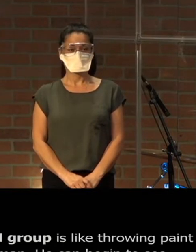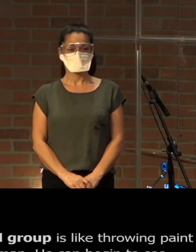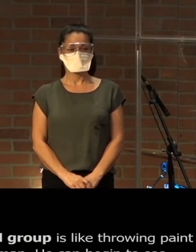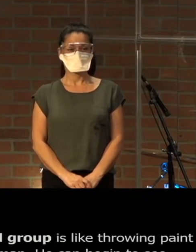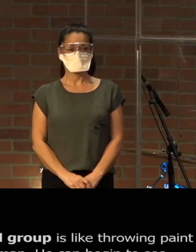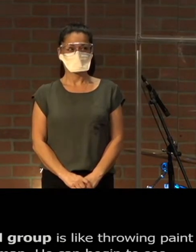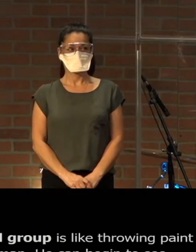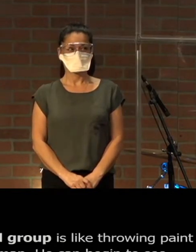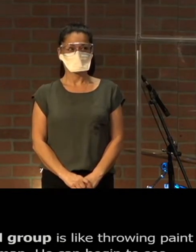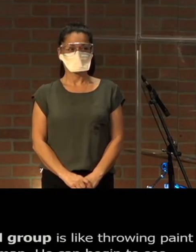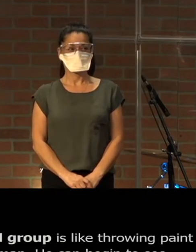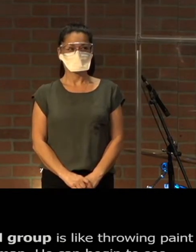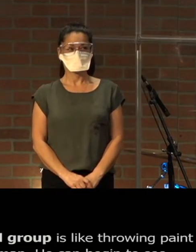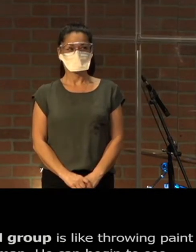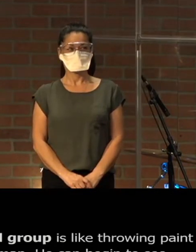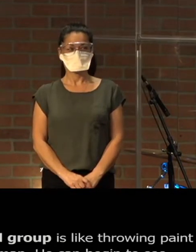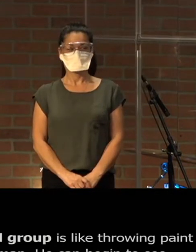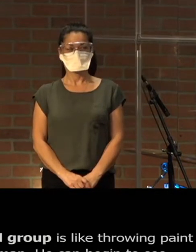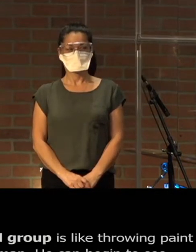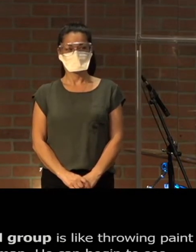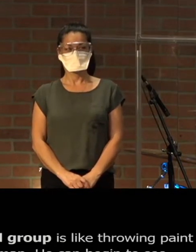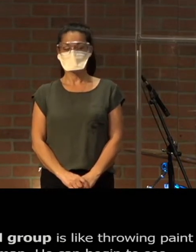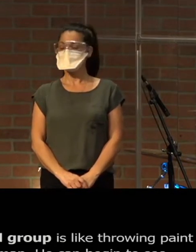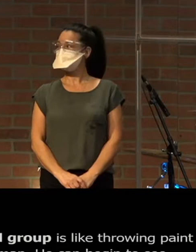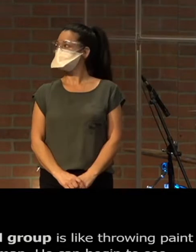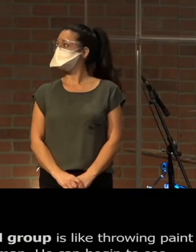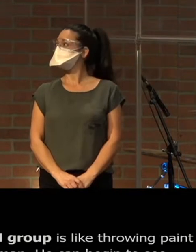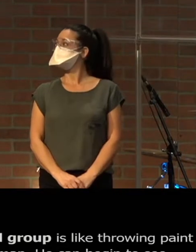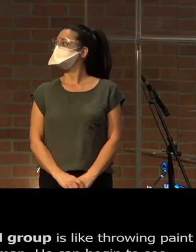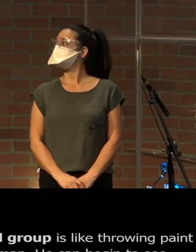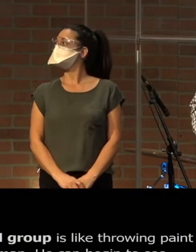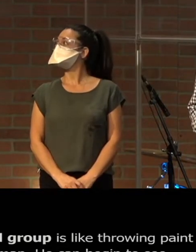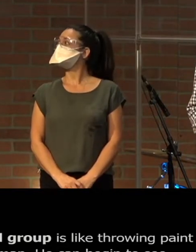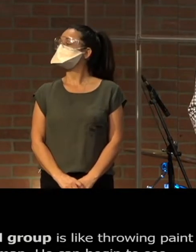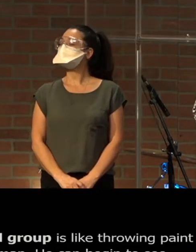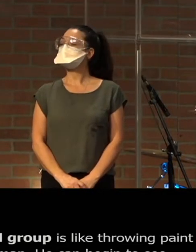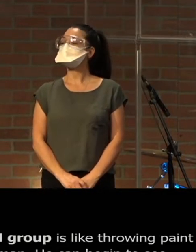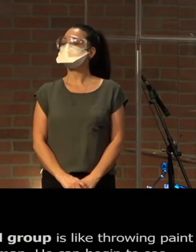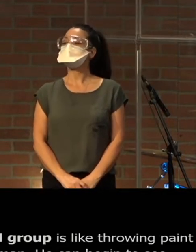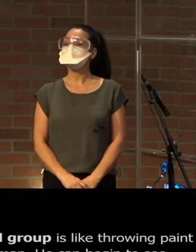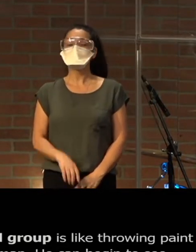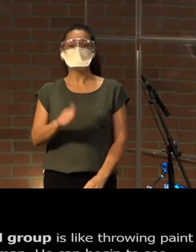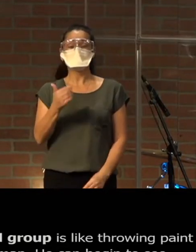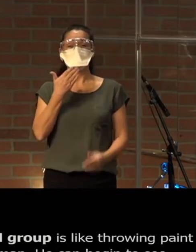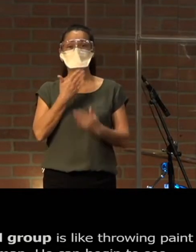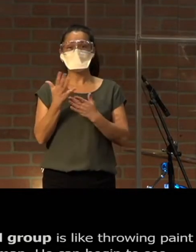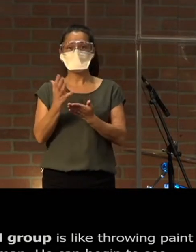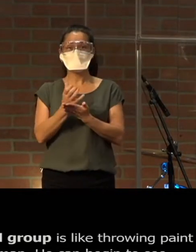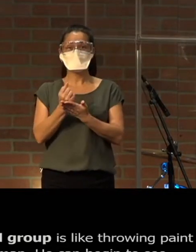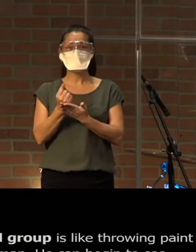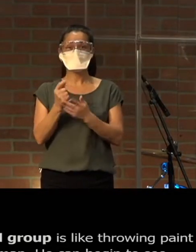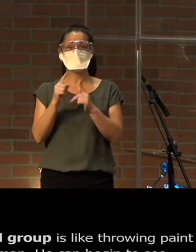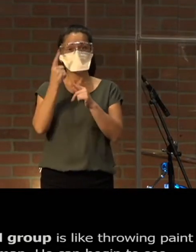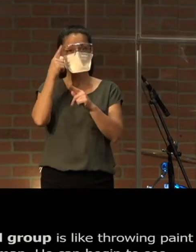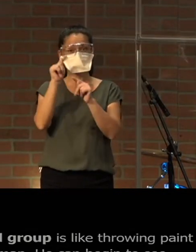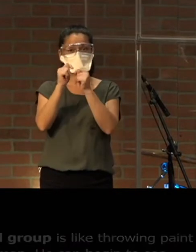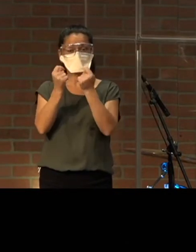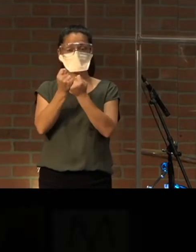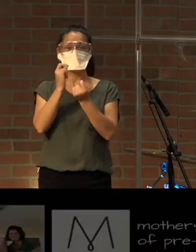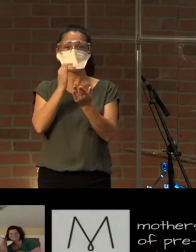The visual aids are getting the props today. Another great opportunity to team up at Good News is through